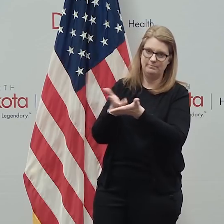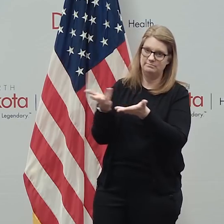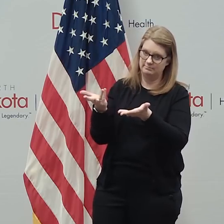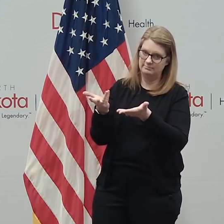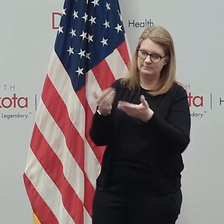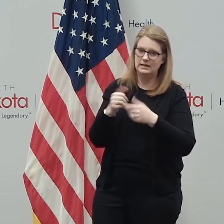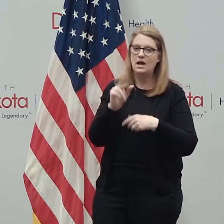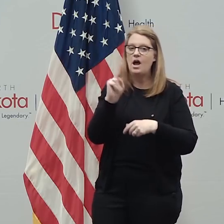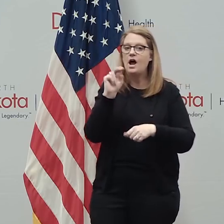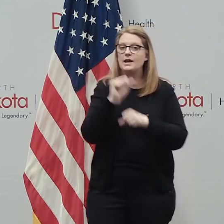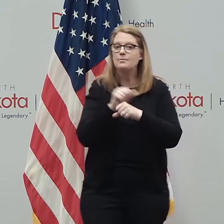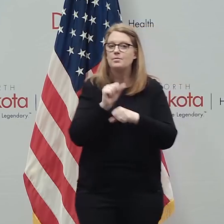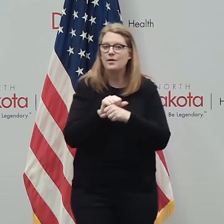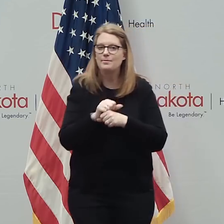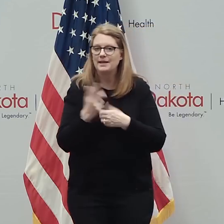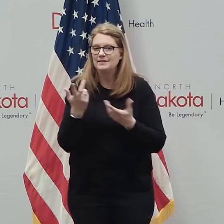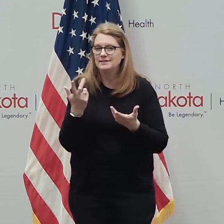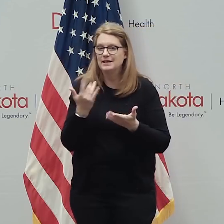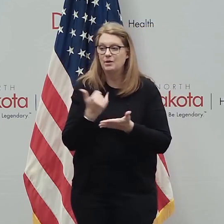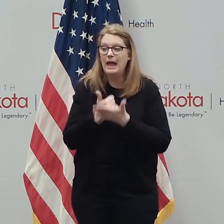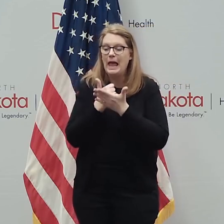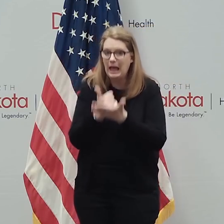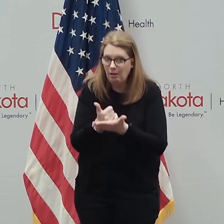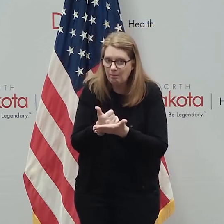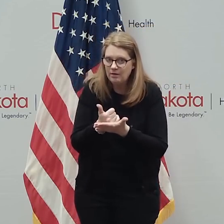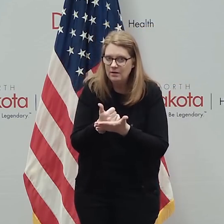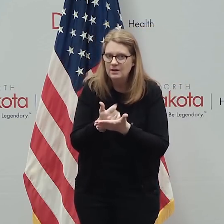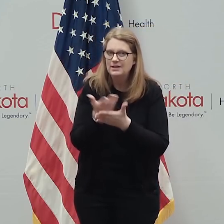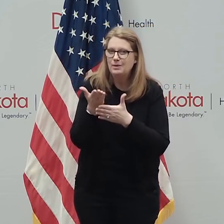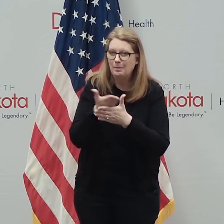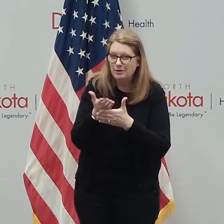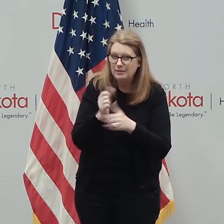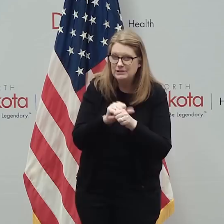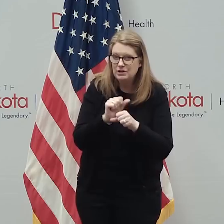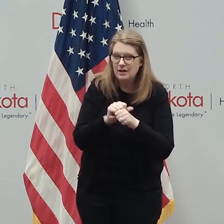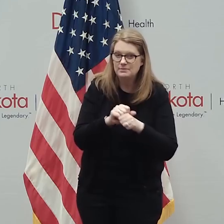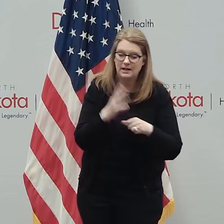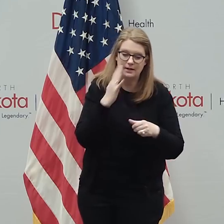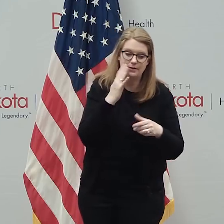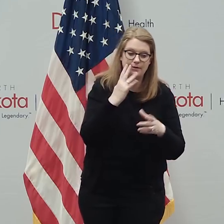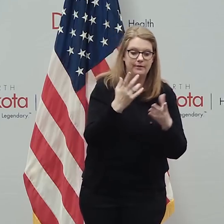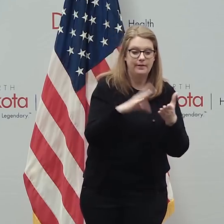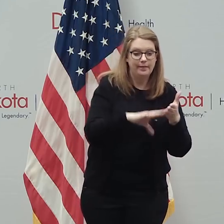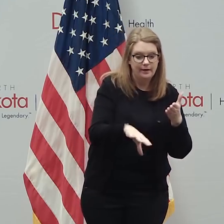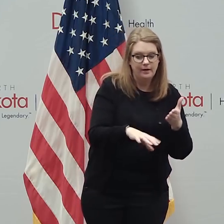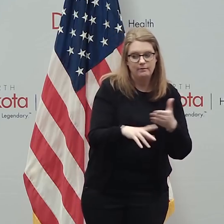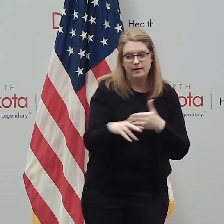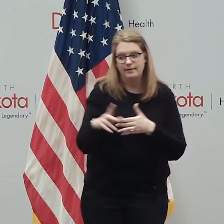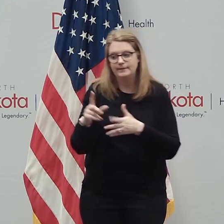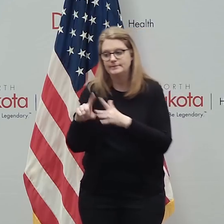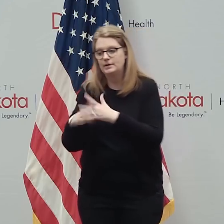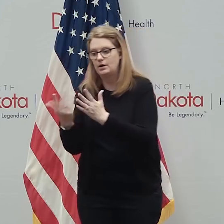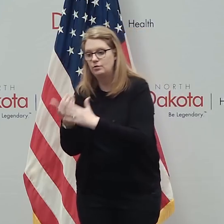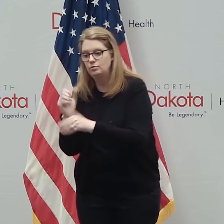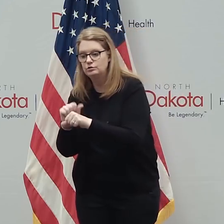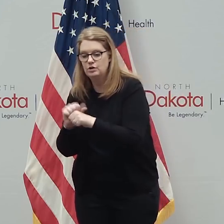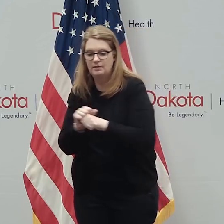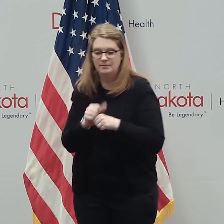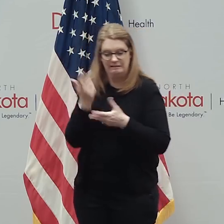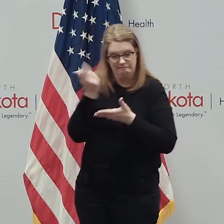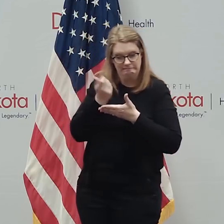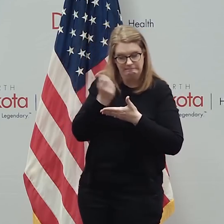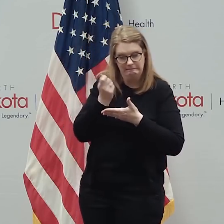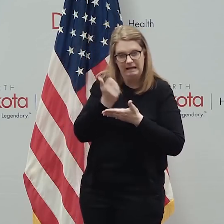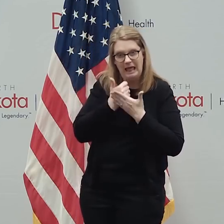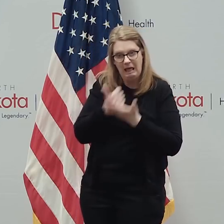again, unemployment was meant to help people between jobs or who couldn't find jobs. It's not meant to pay people to not work. And it's, again, with